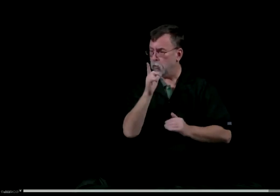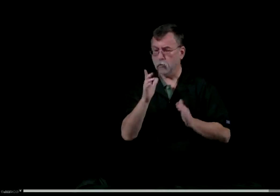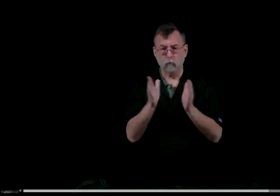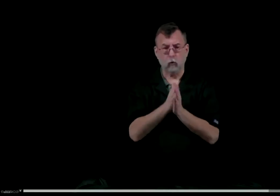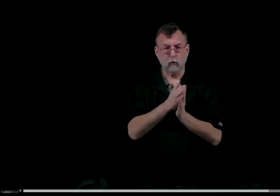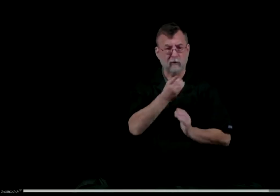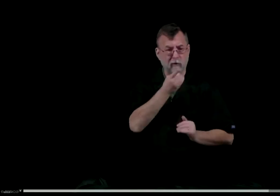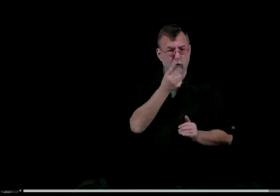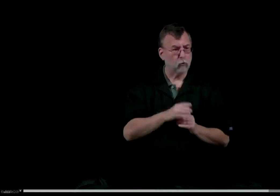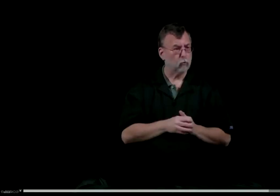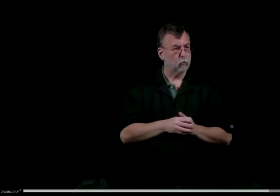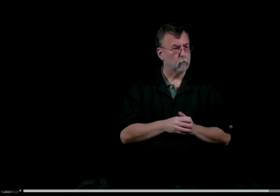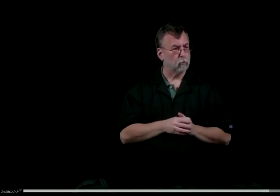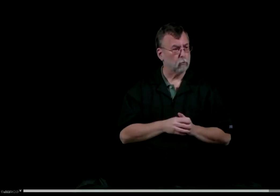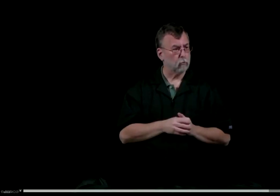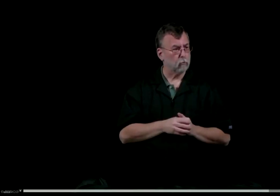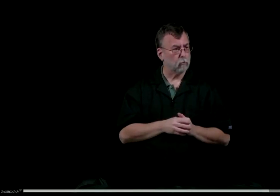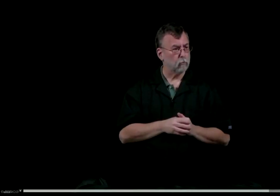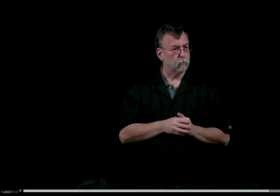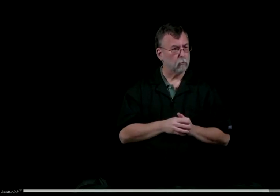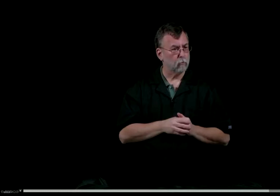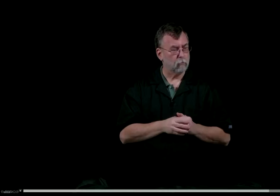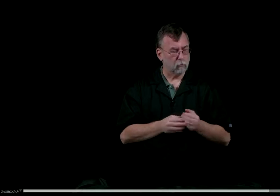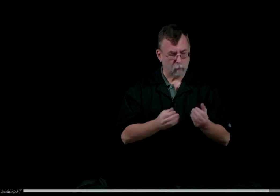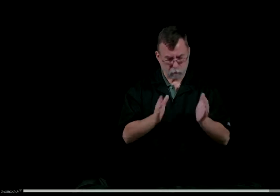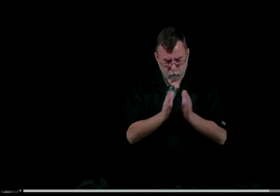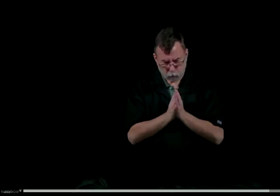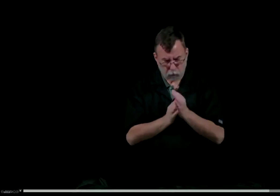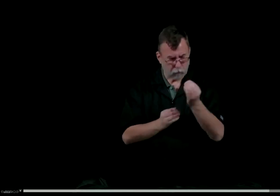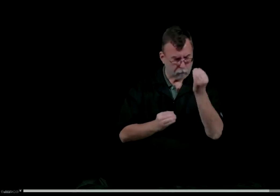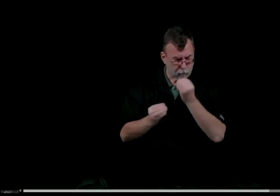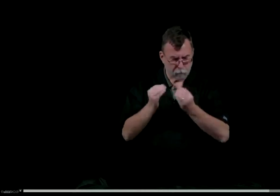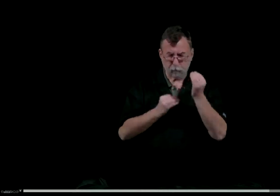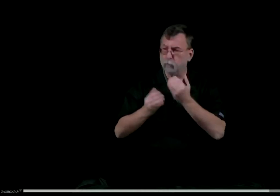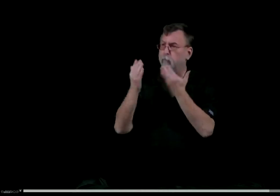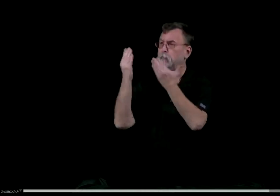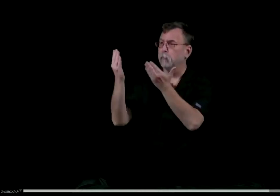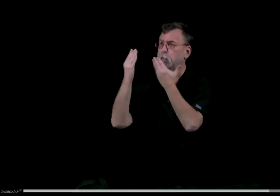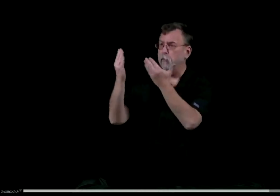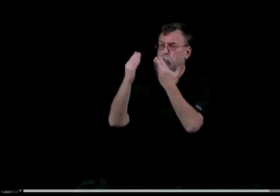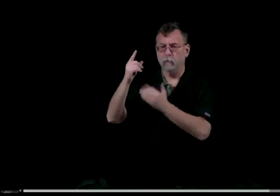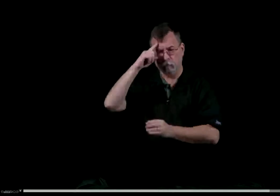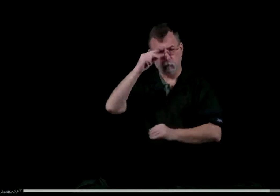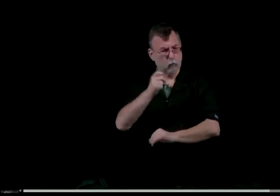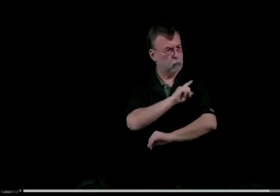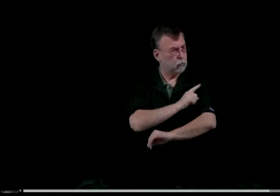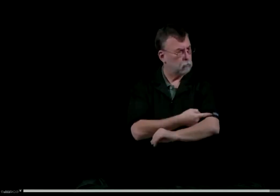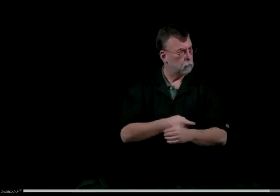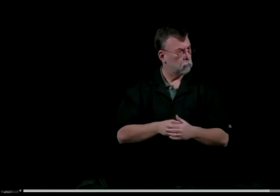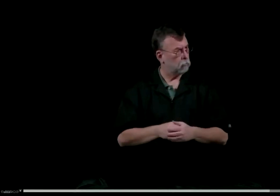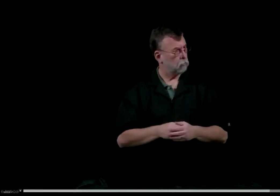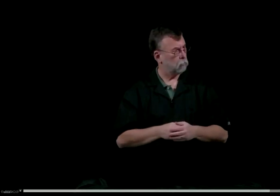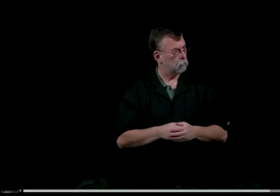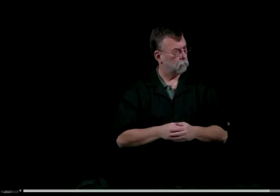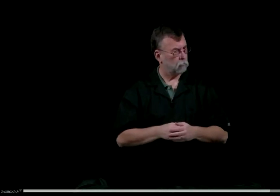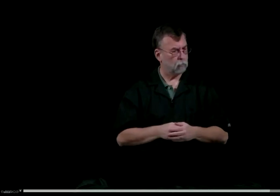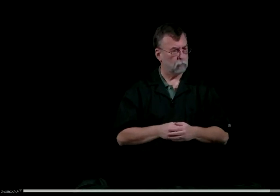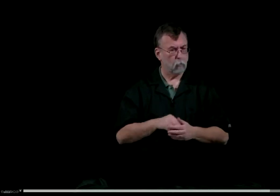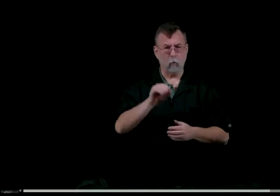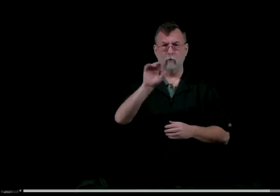like morning prayers, eat dinner, eat, pray before you eat dinner. Then you eat. You thank God that it's